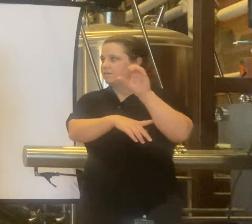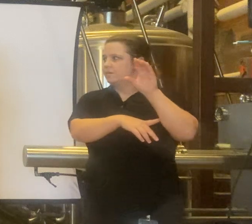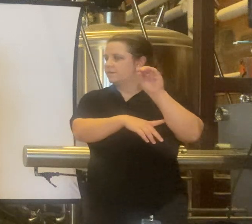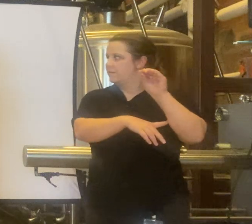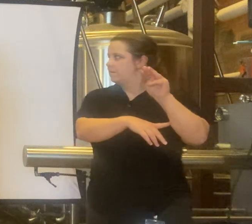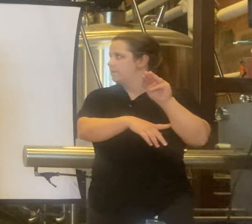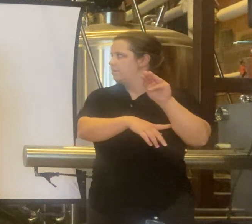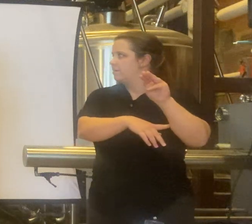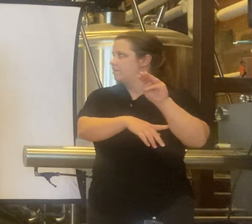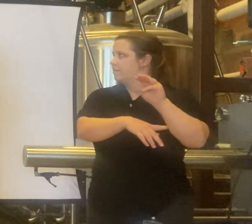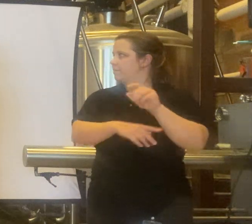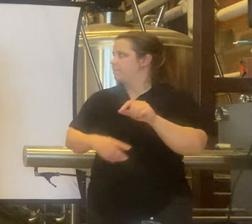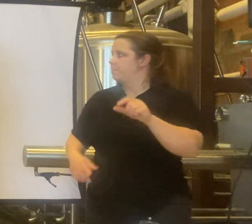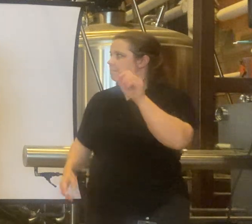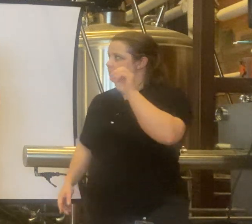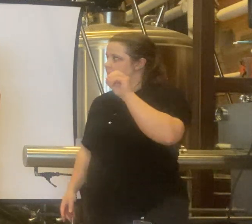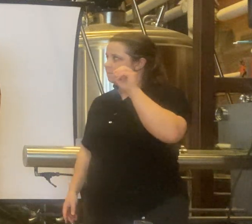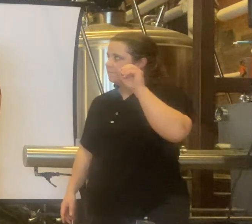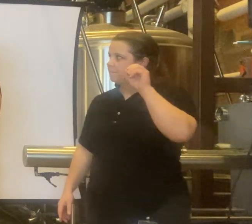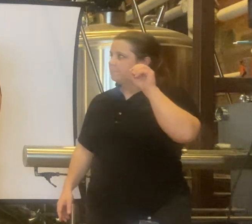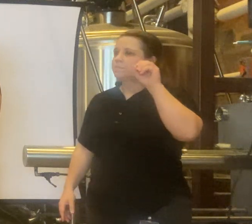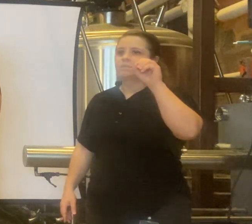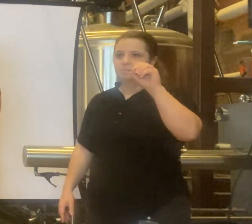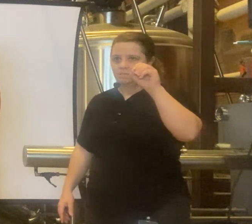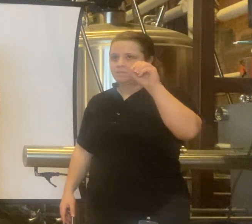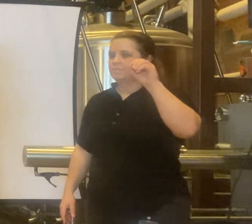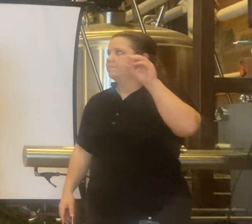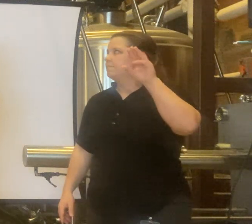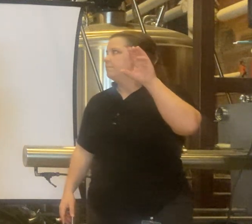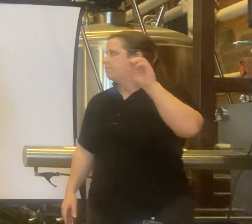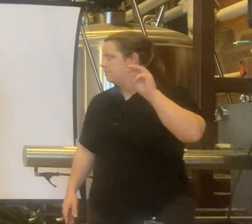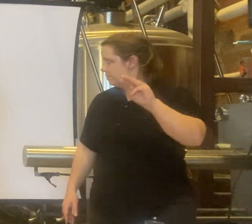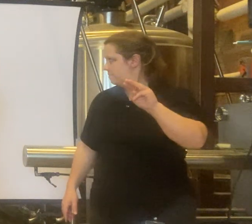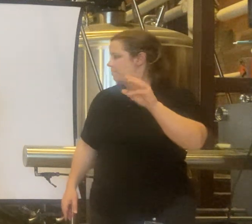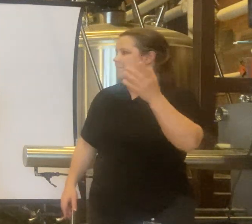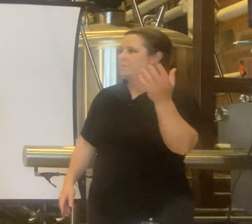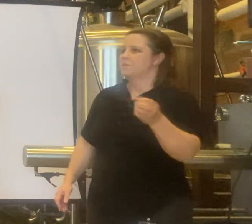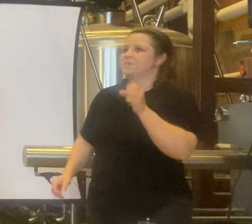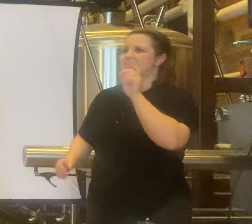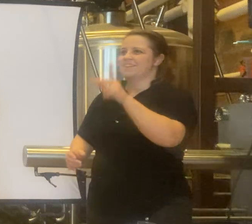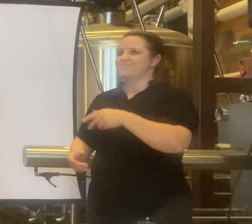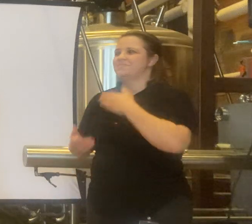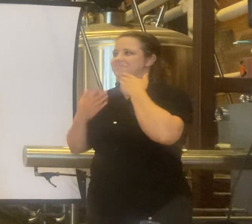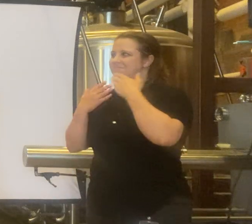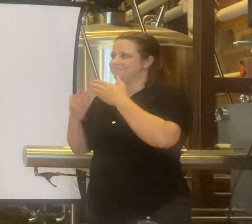there. Malwarearchaeology.com. .com. Okay, thanks, Mike.